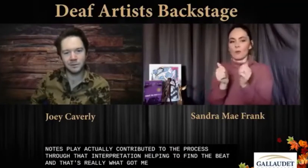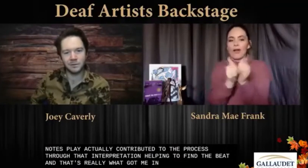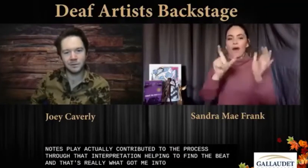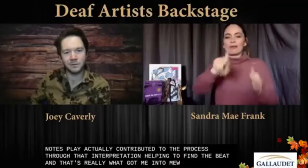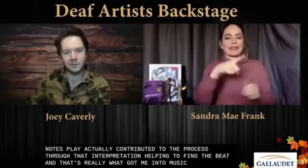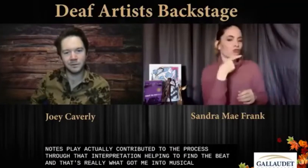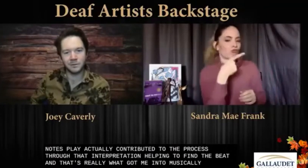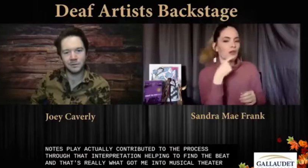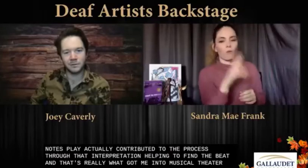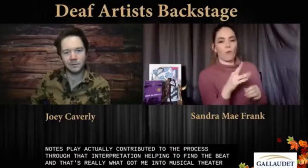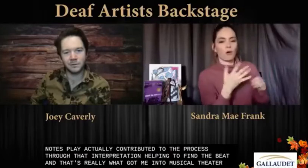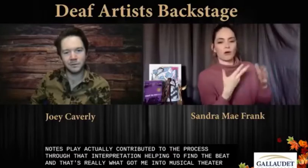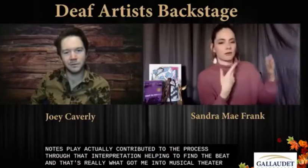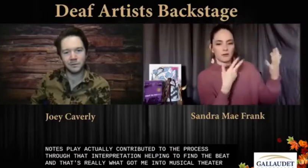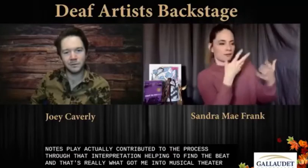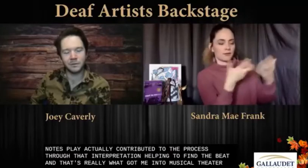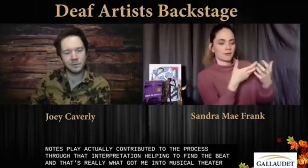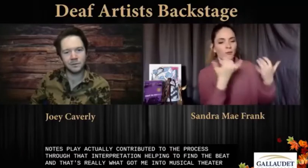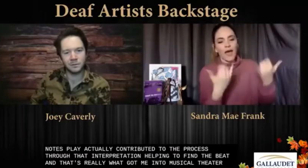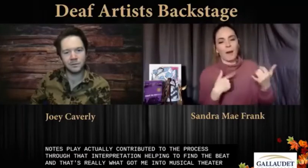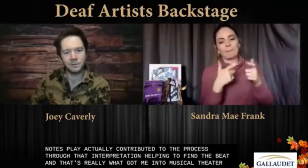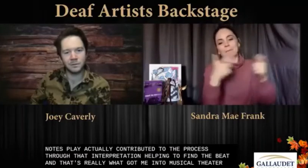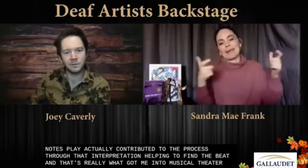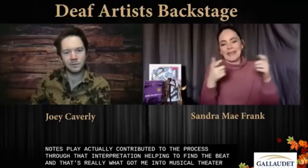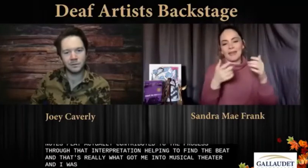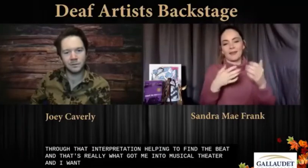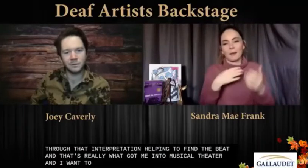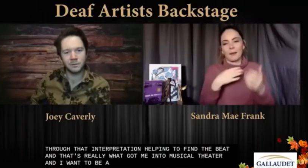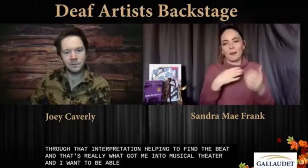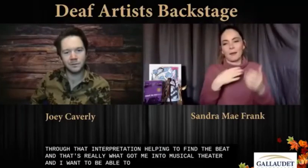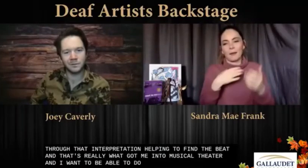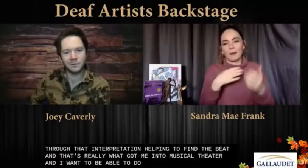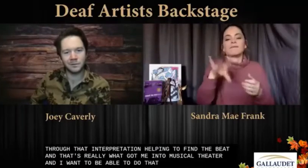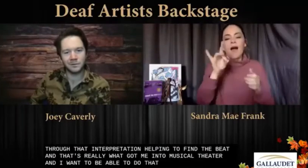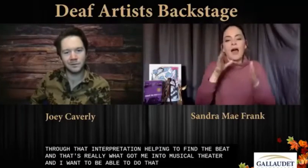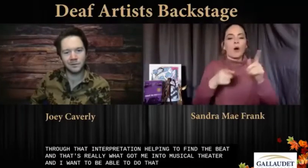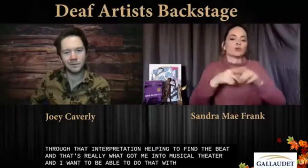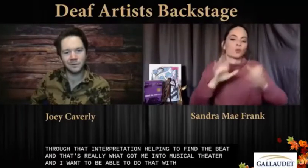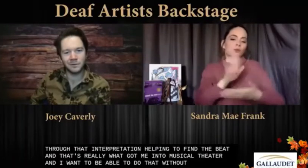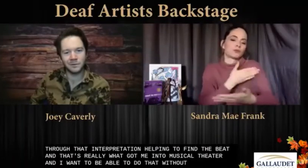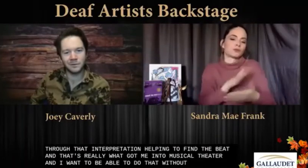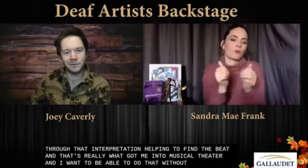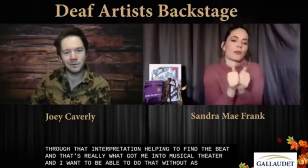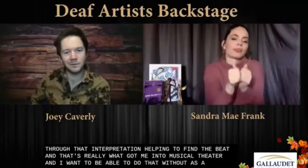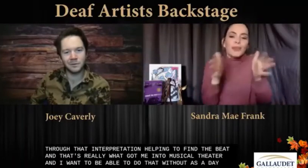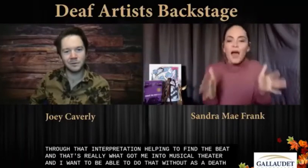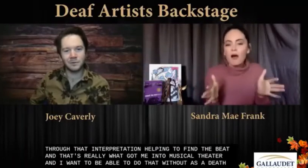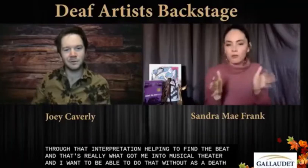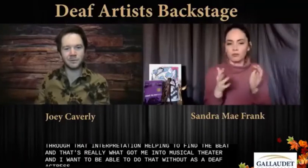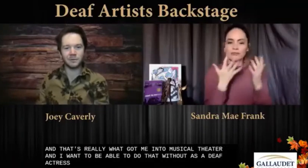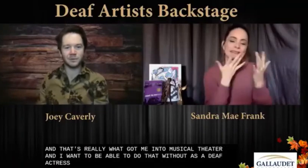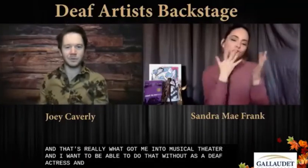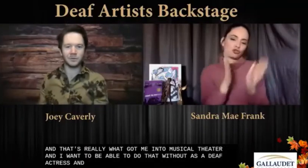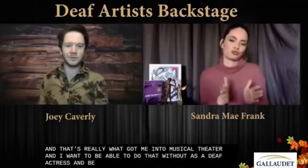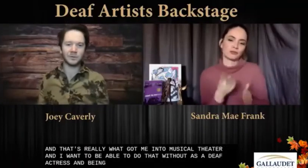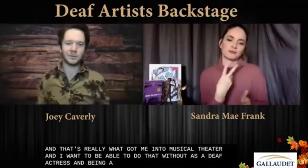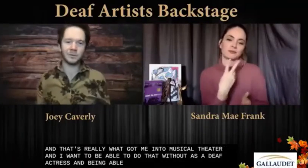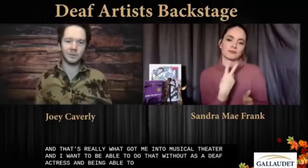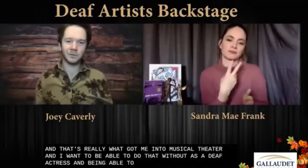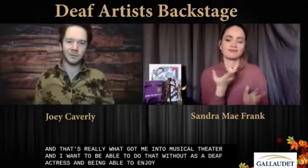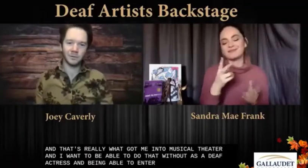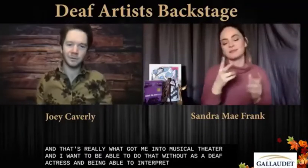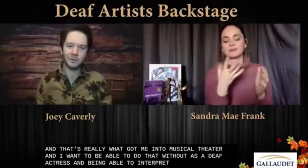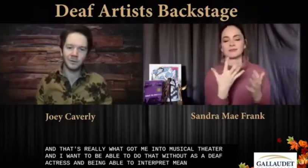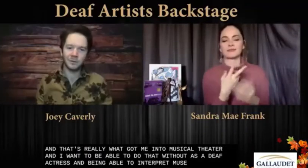me into musical theater and I want to be able to do that with as a deaf actress and being able to